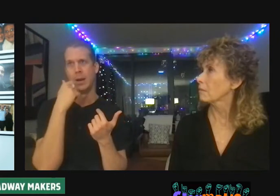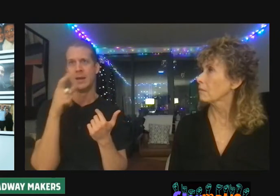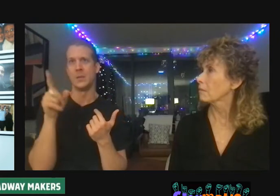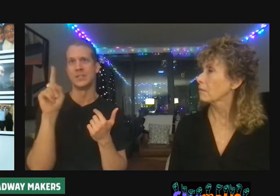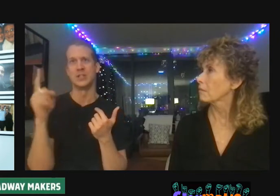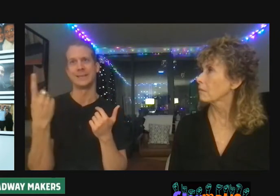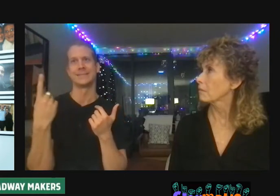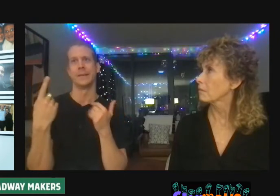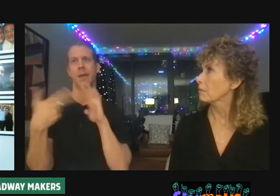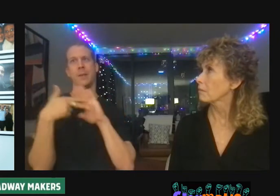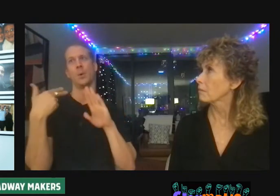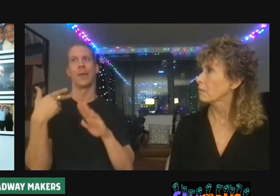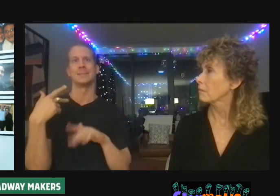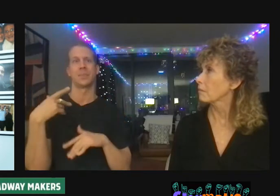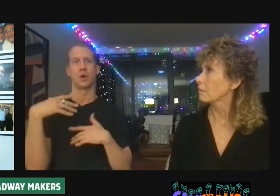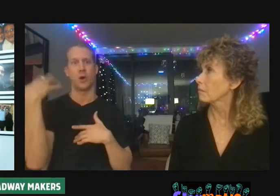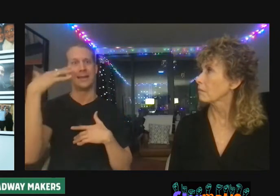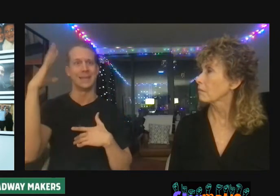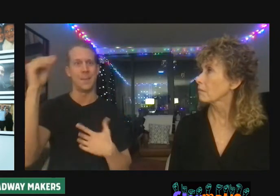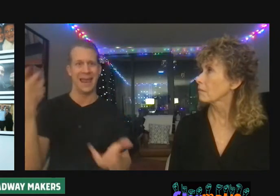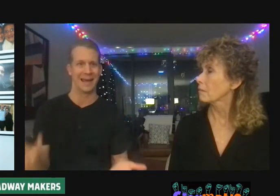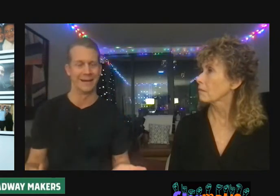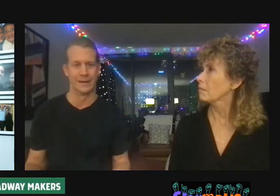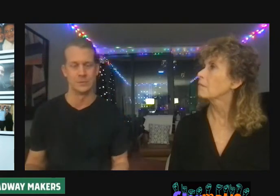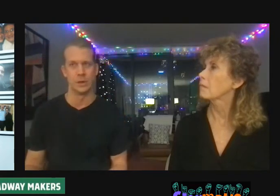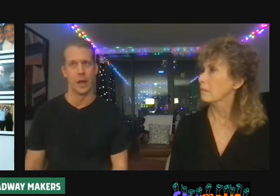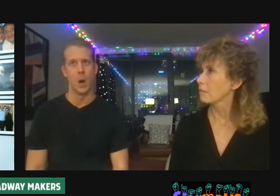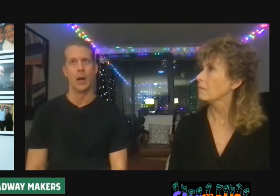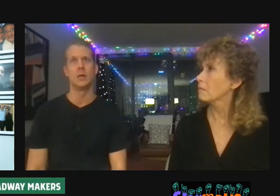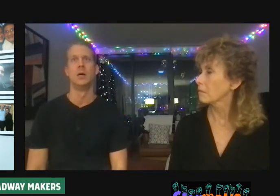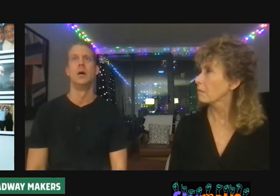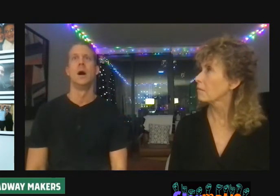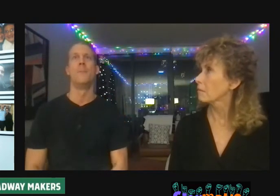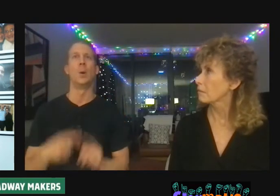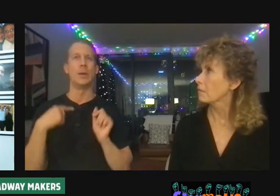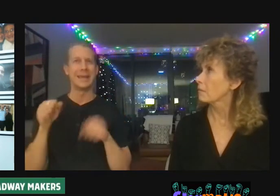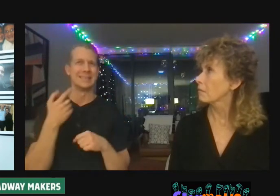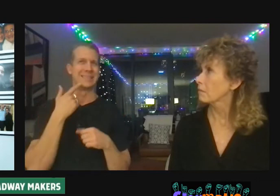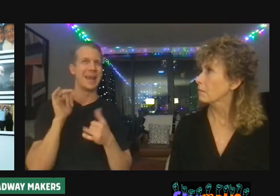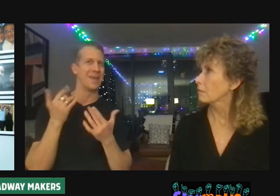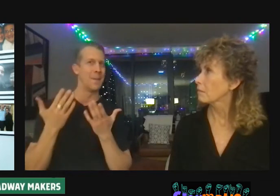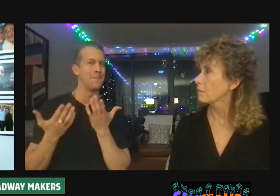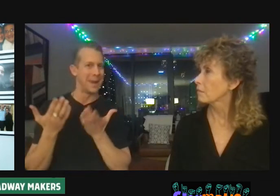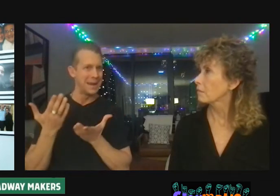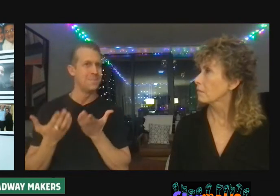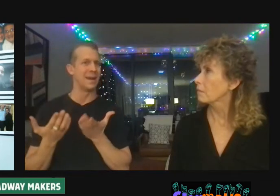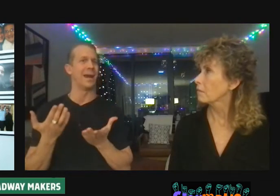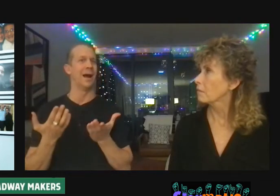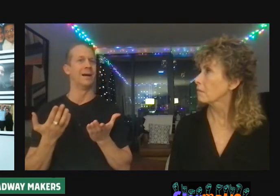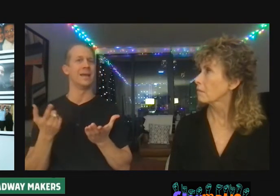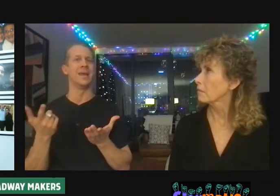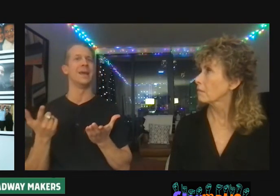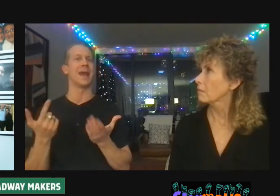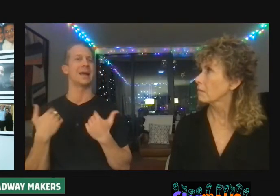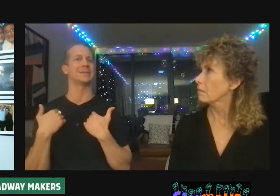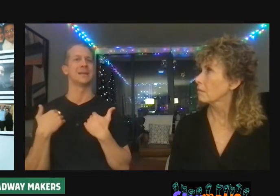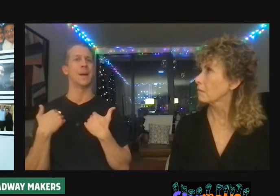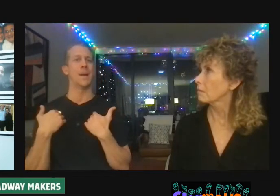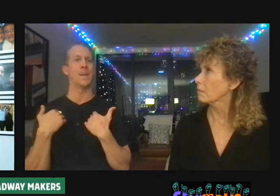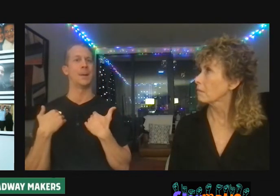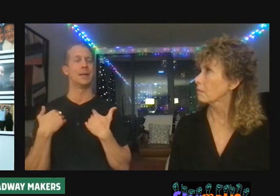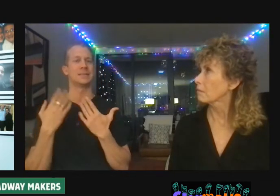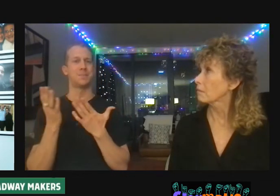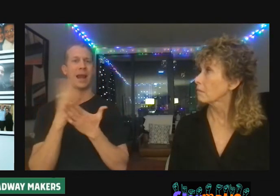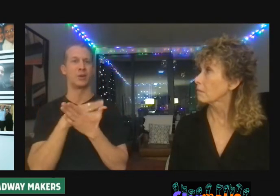know. He was just labeled as the crazy man, you know. But we can say that maybe he had